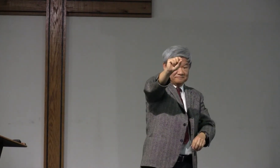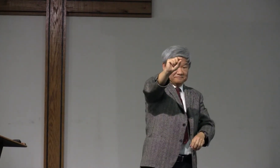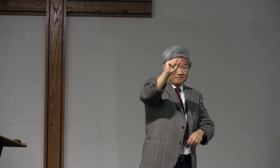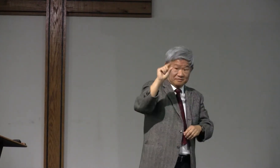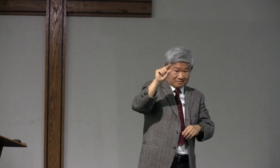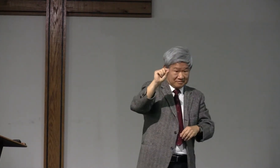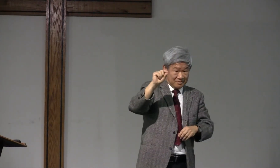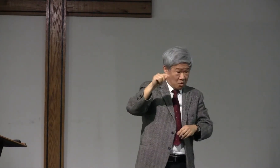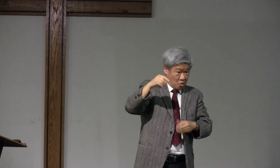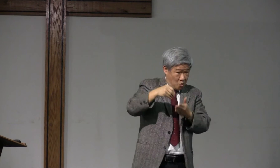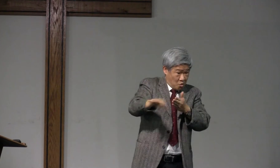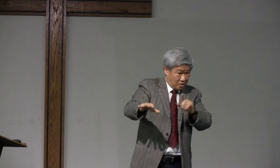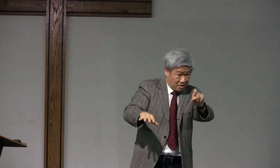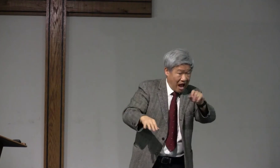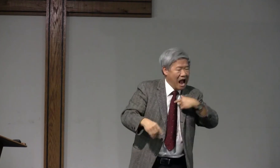Or $20 total.